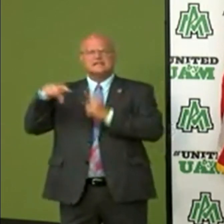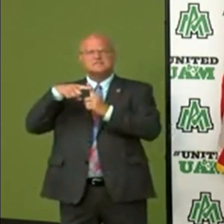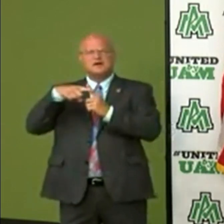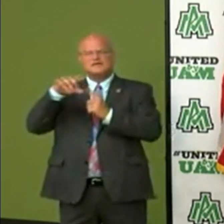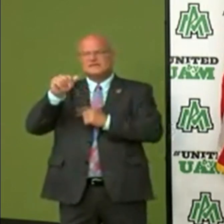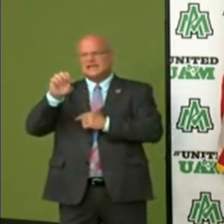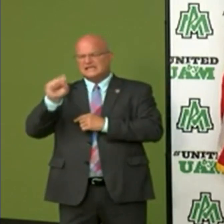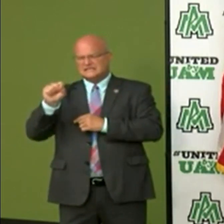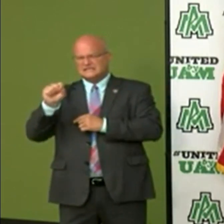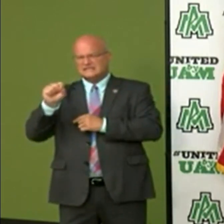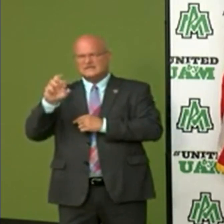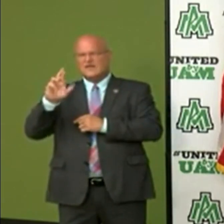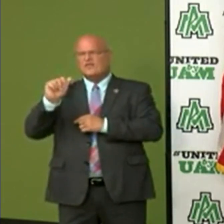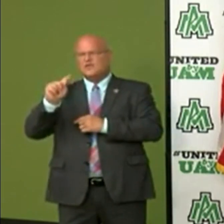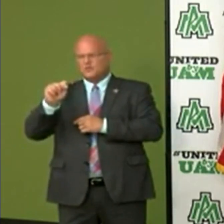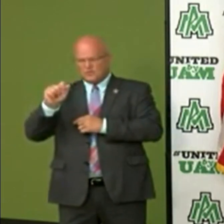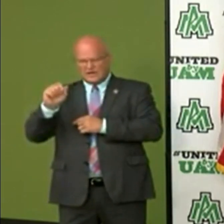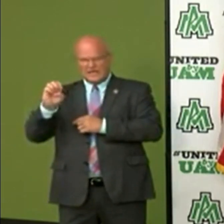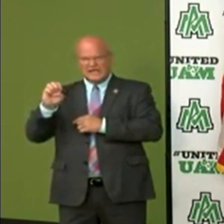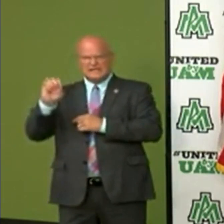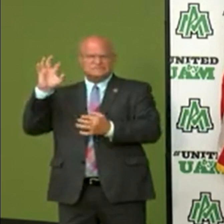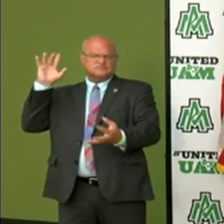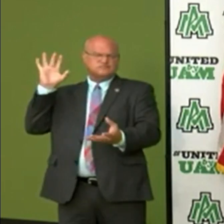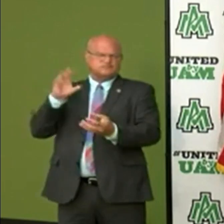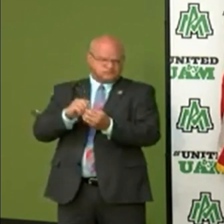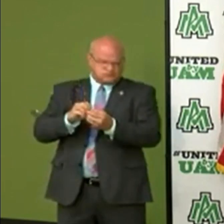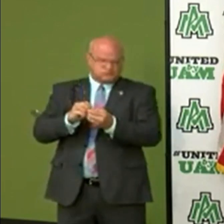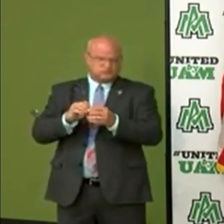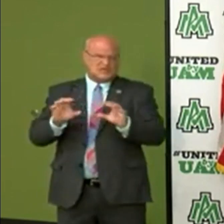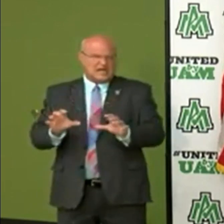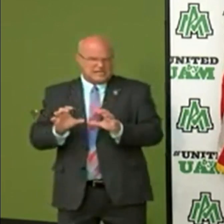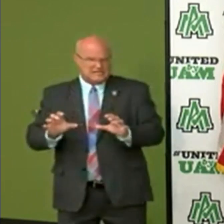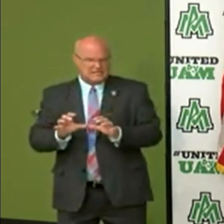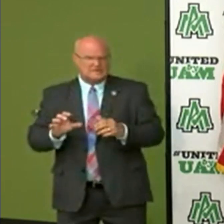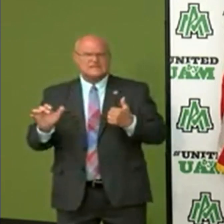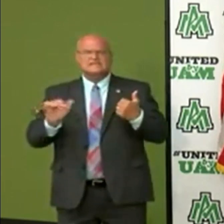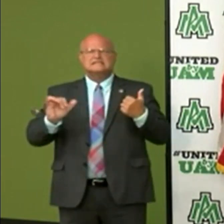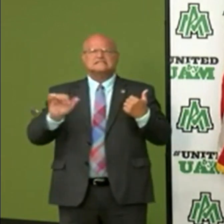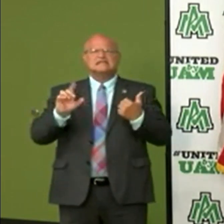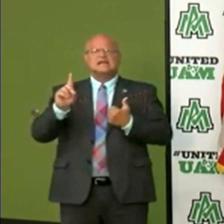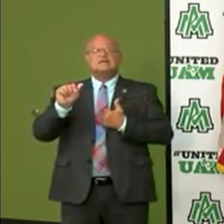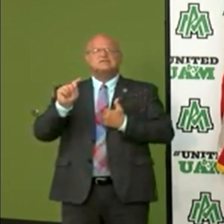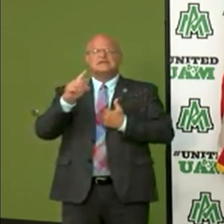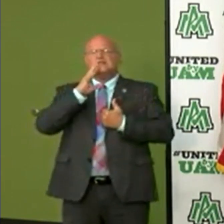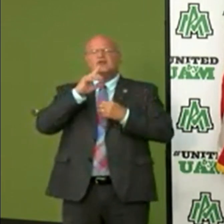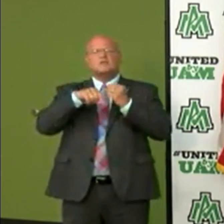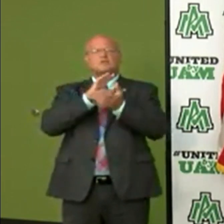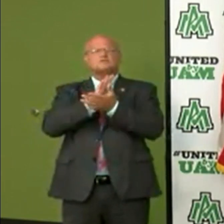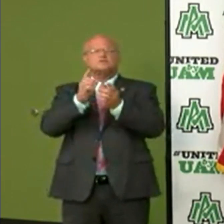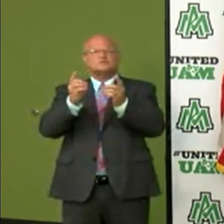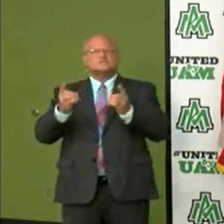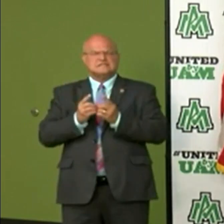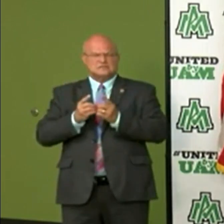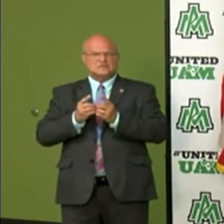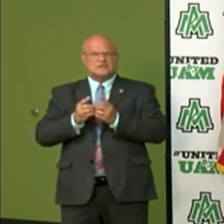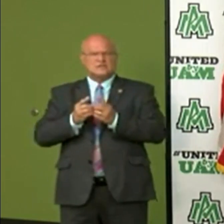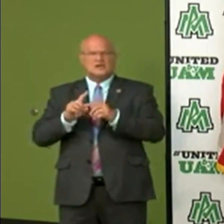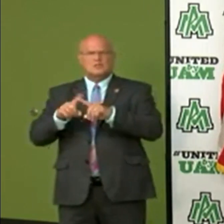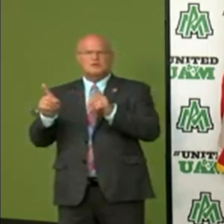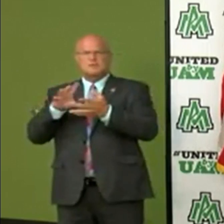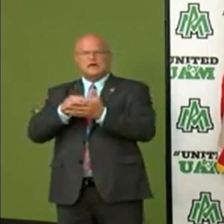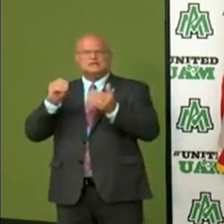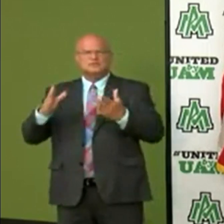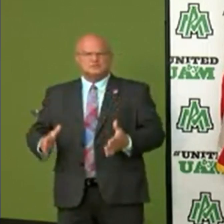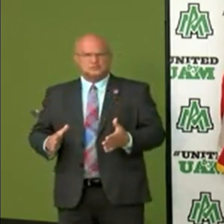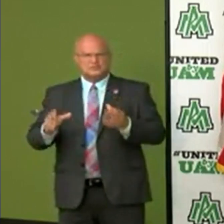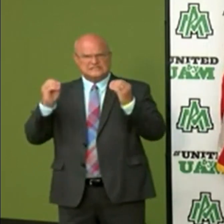cases, positivity rate, cumulative, active, kind of the same type of data you were talking about for school district population, but by